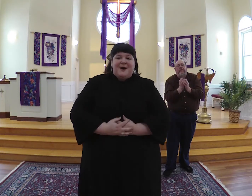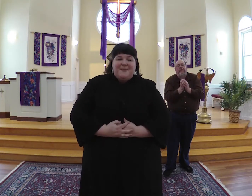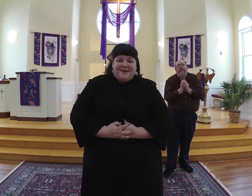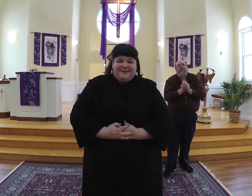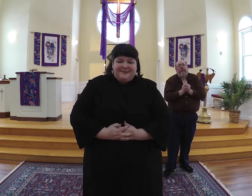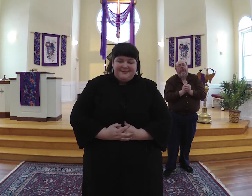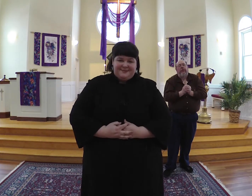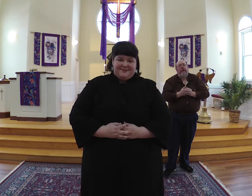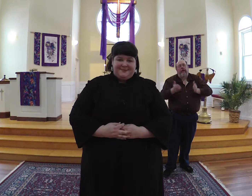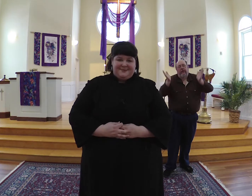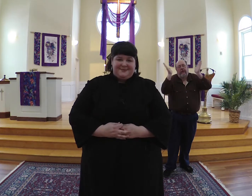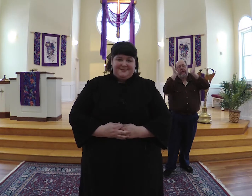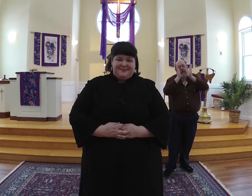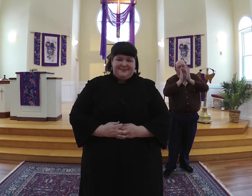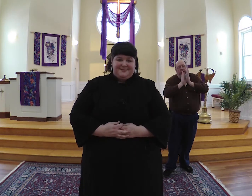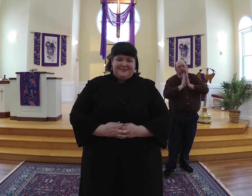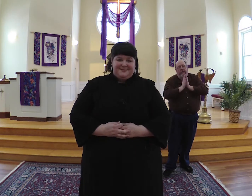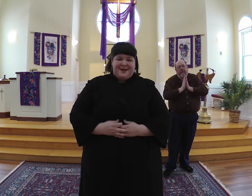Amen.